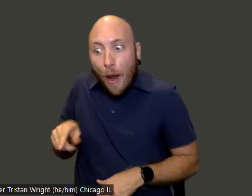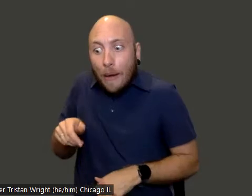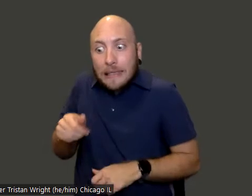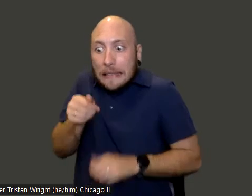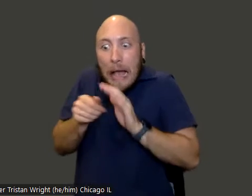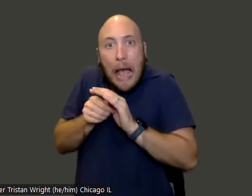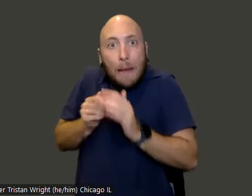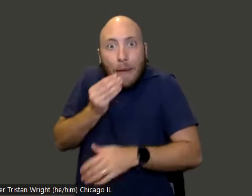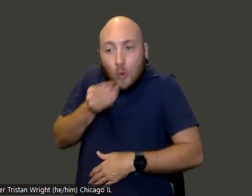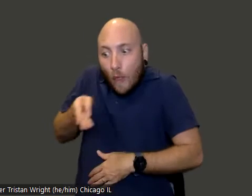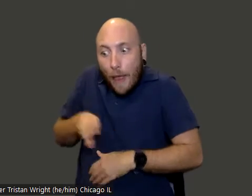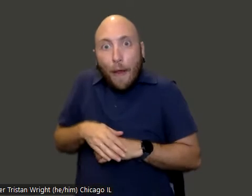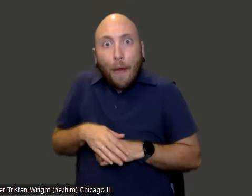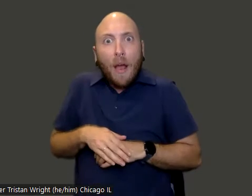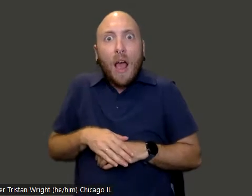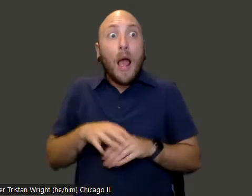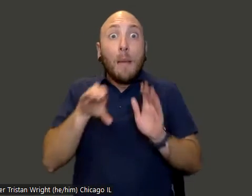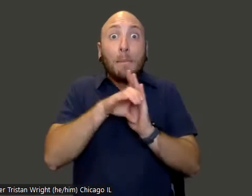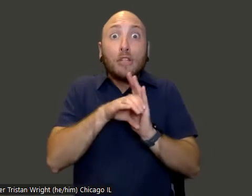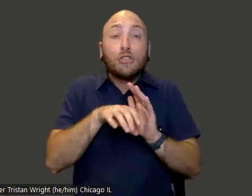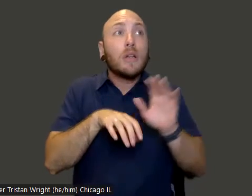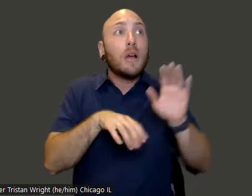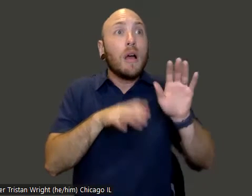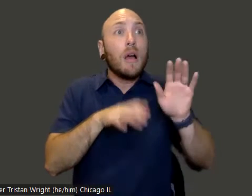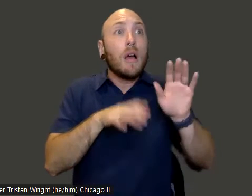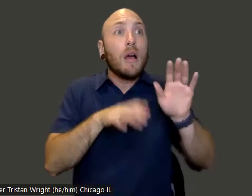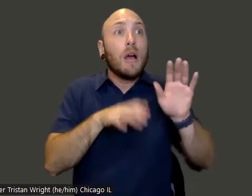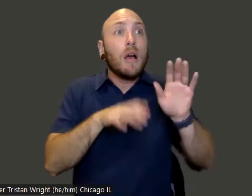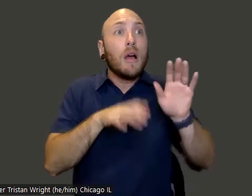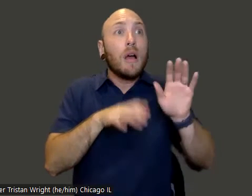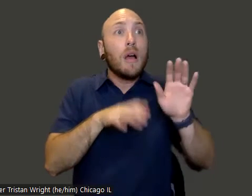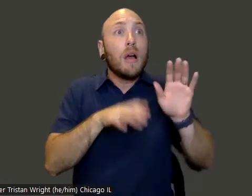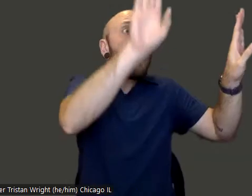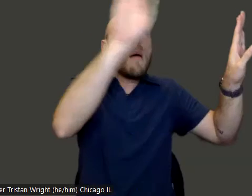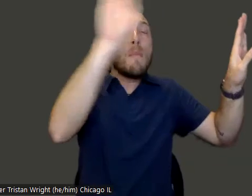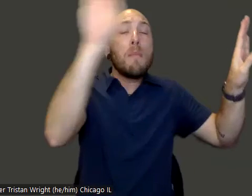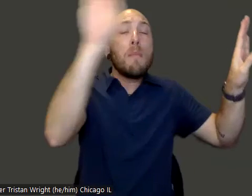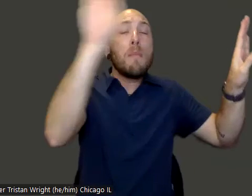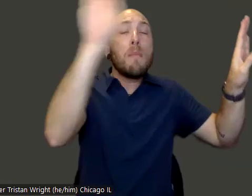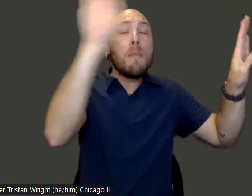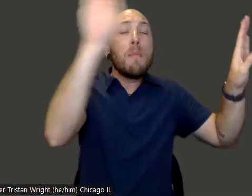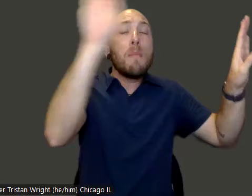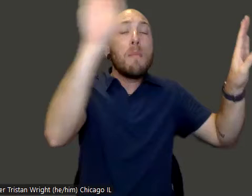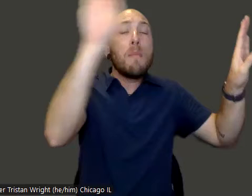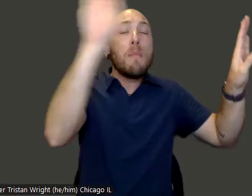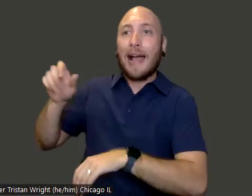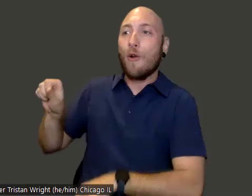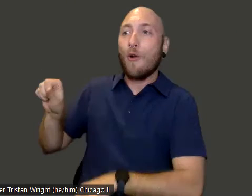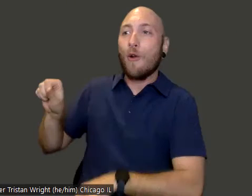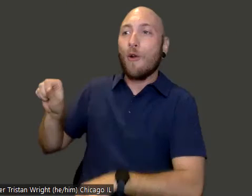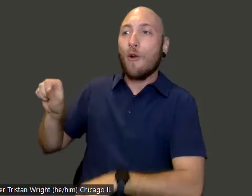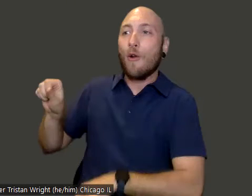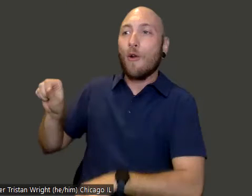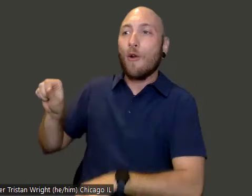And I have a little window that I can slide open and ask my boss questions. Like the monkey and